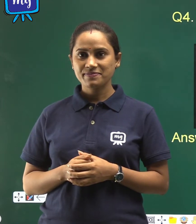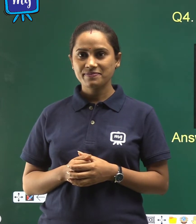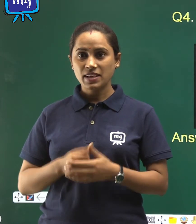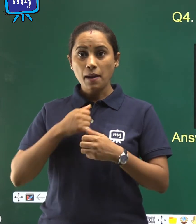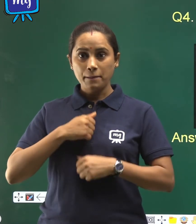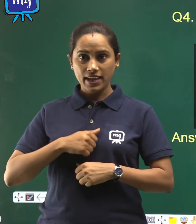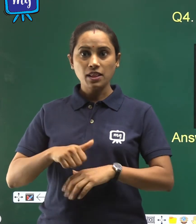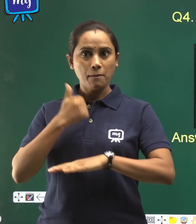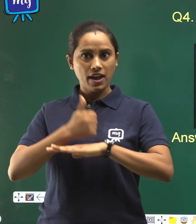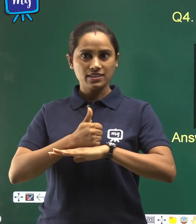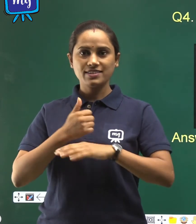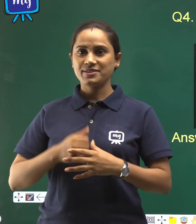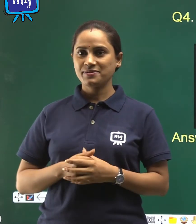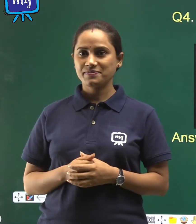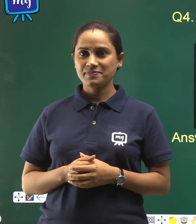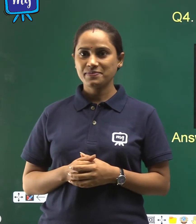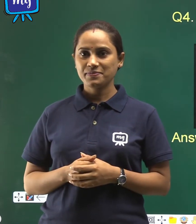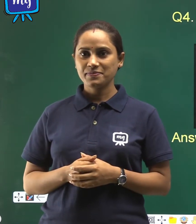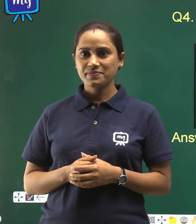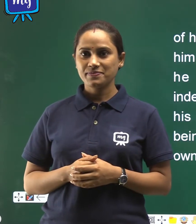being the master